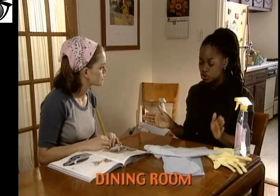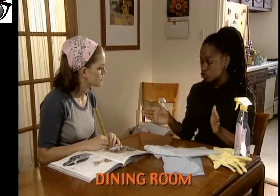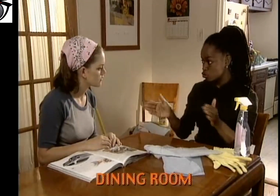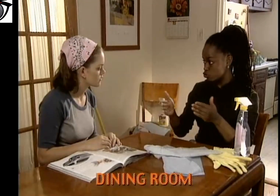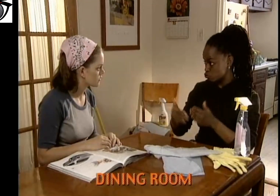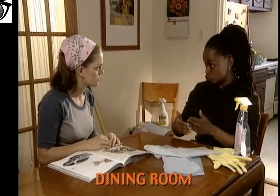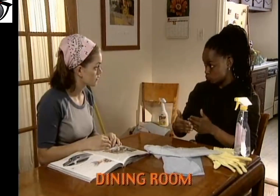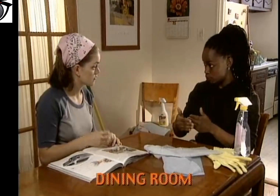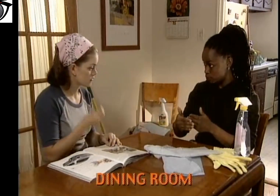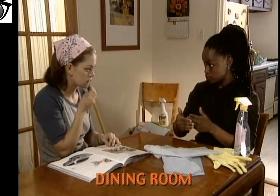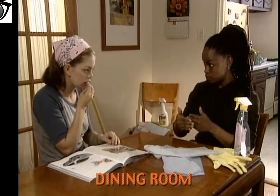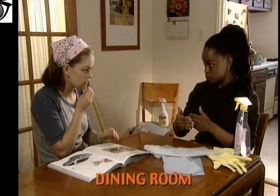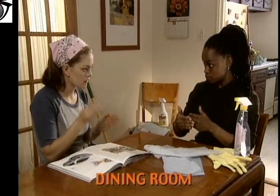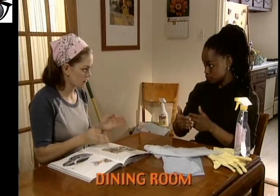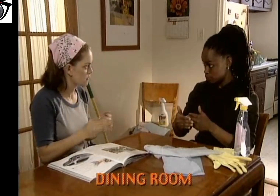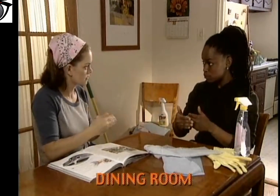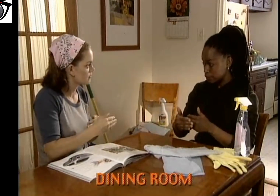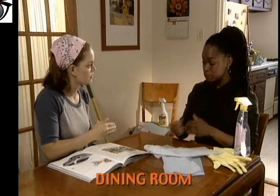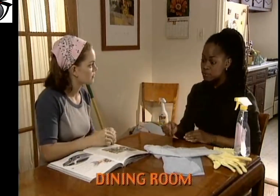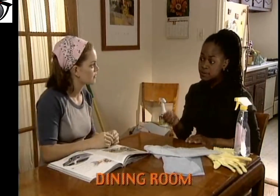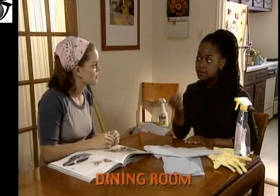And dining room